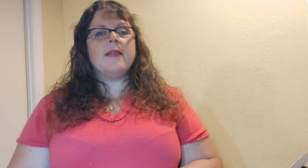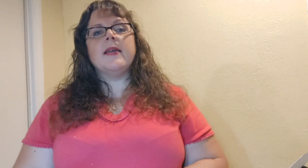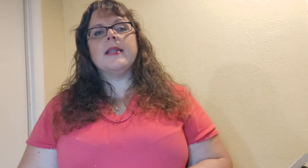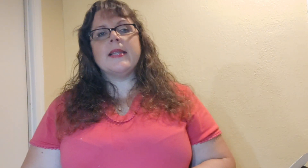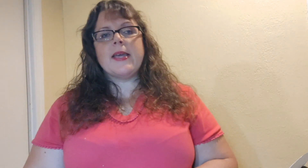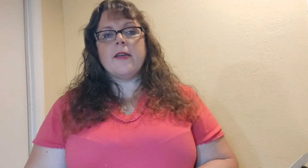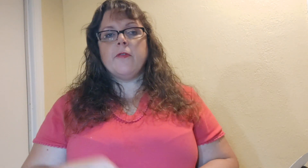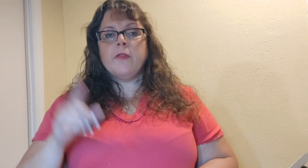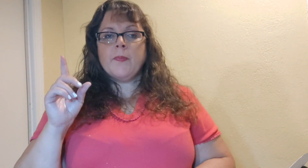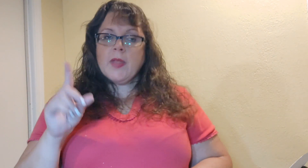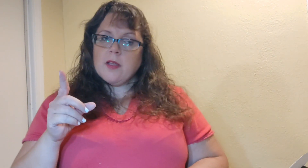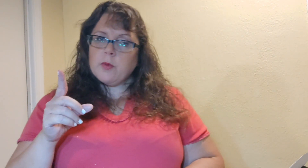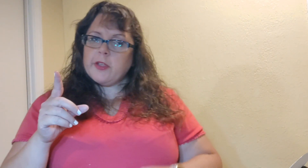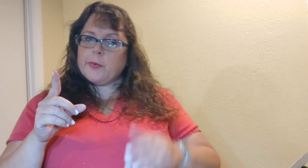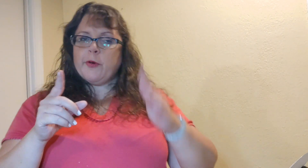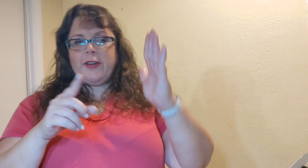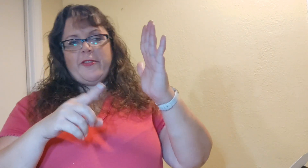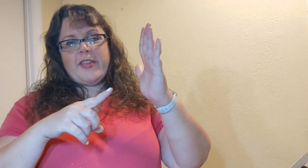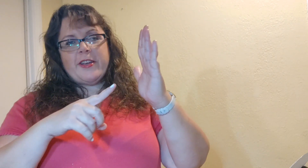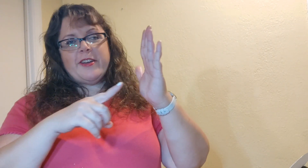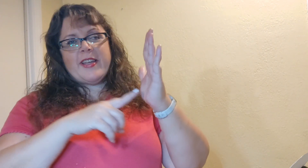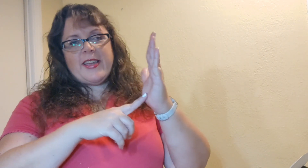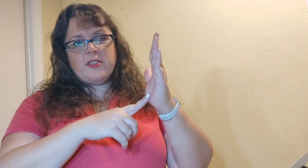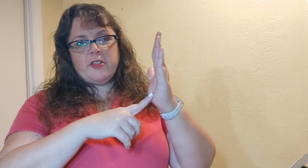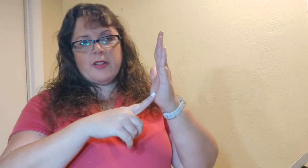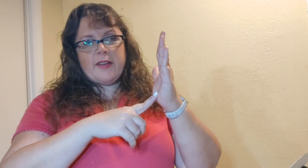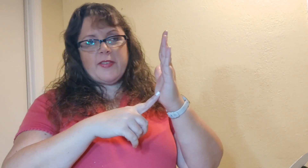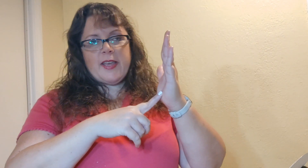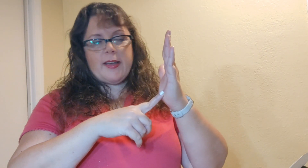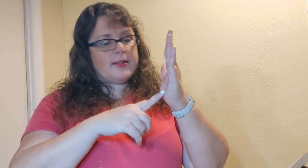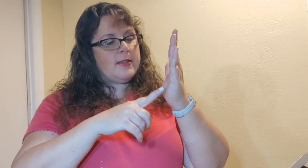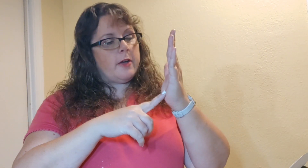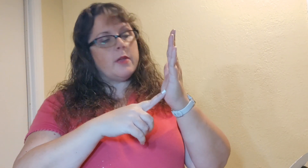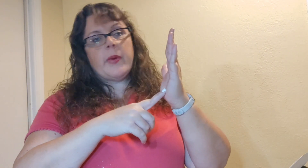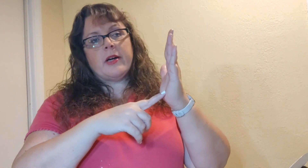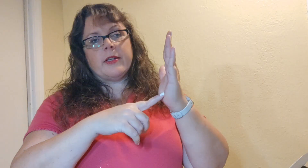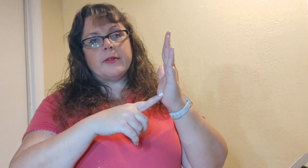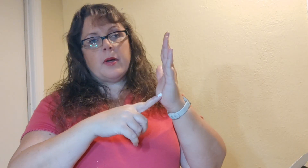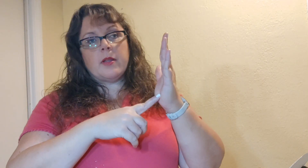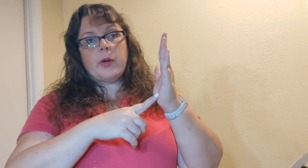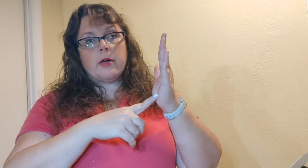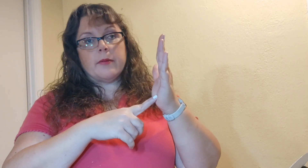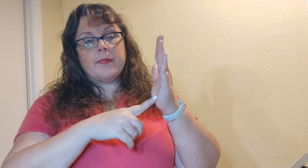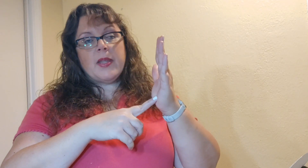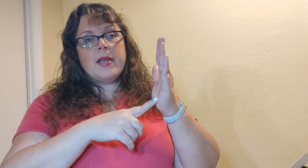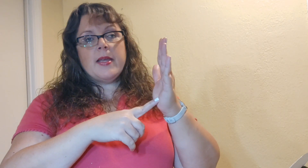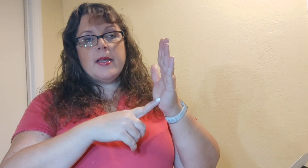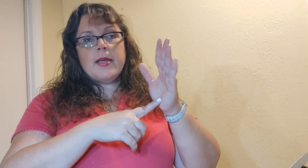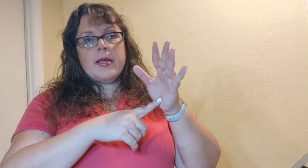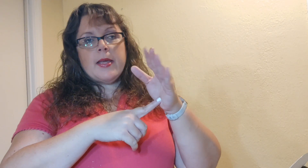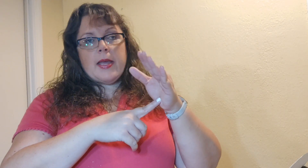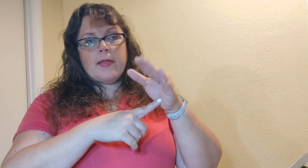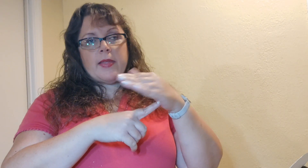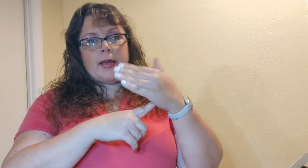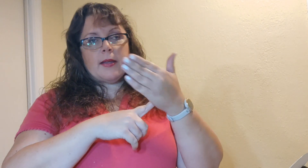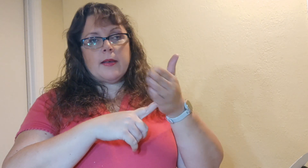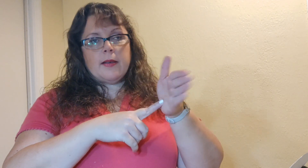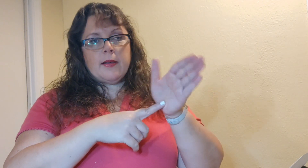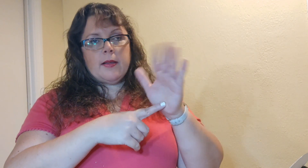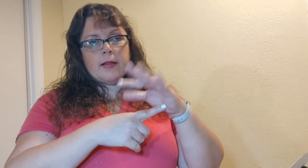And then leaf with your pointer finger against your left hand on the bottom, on the palm, and then